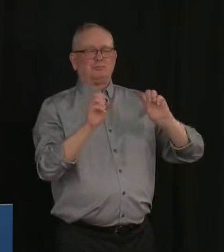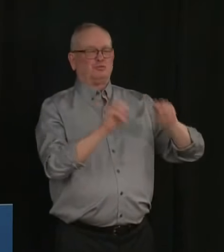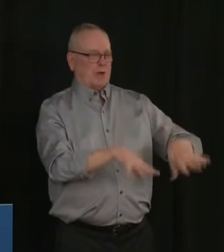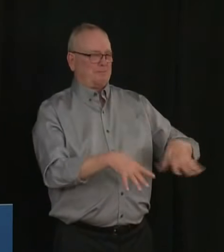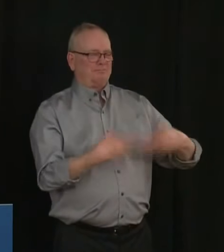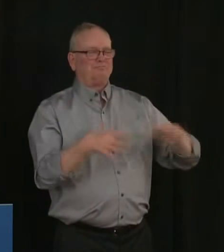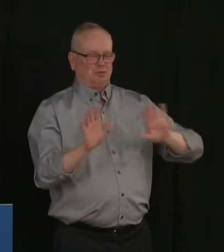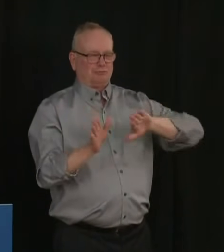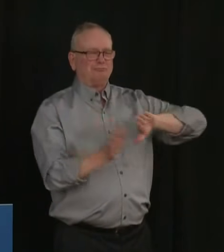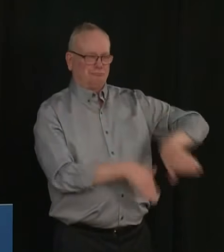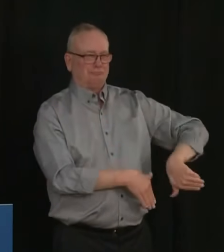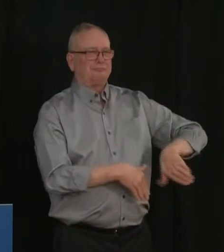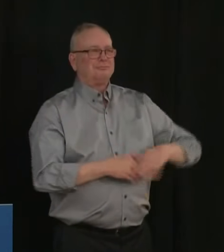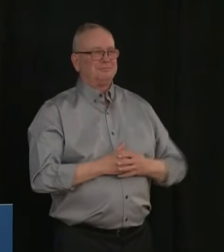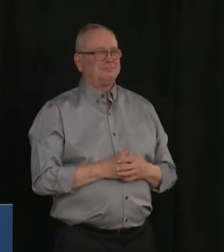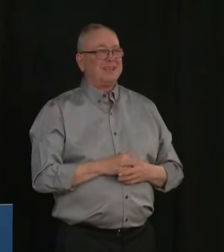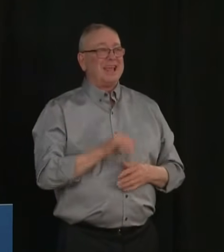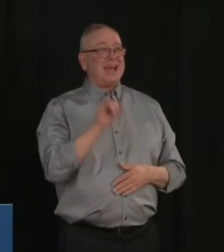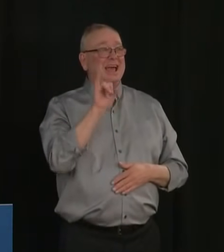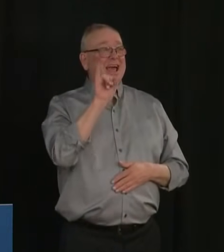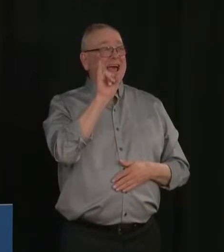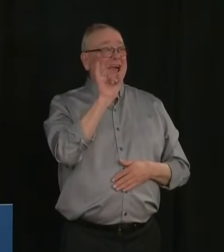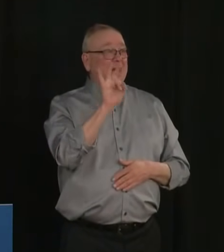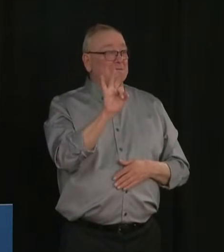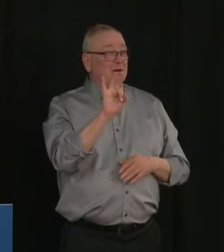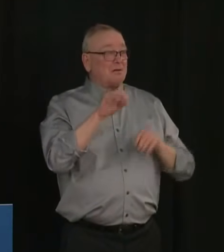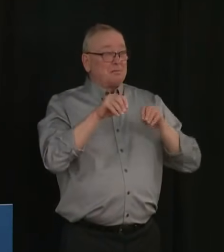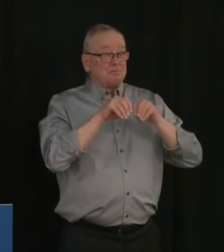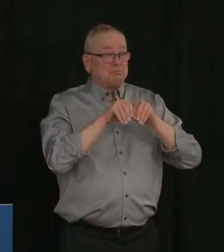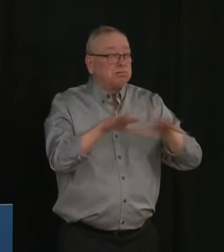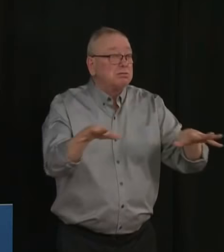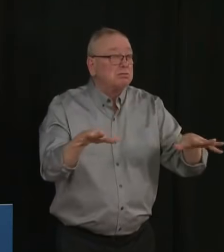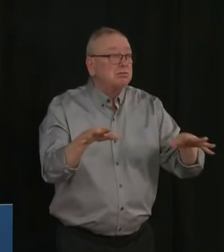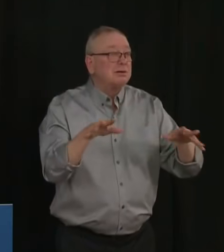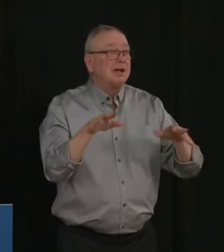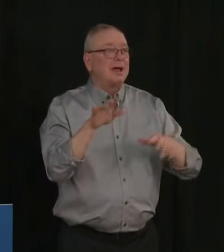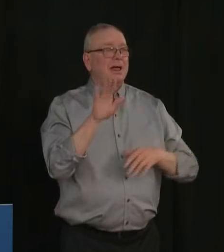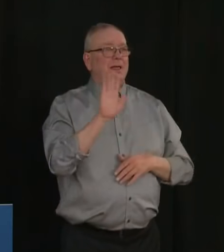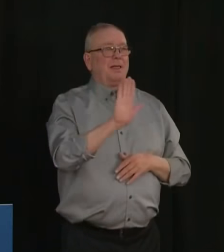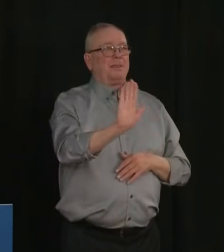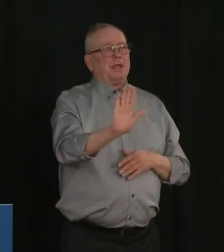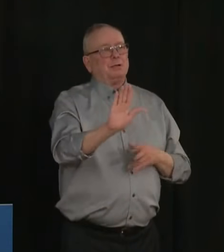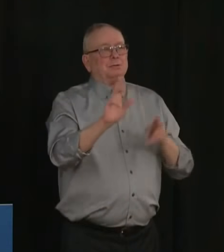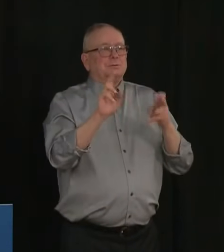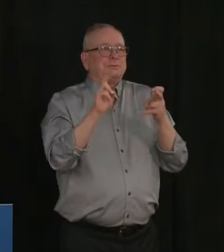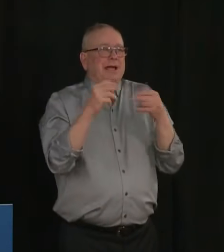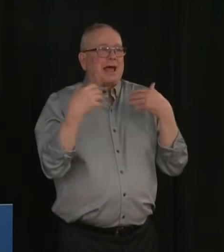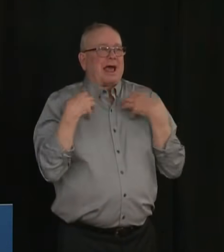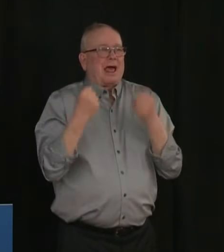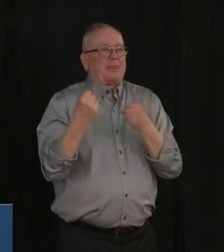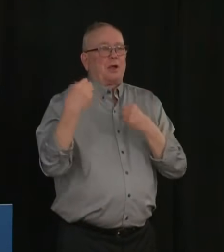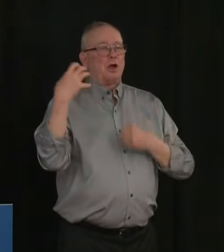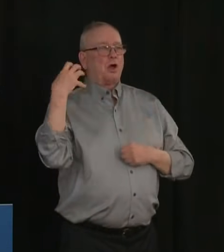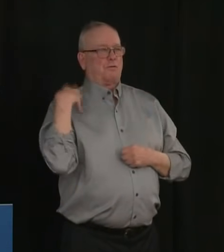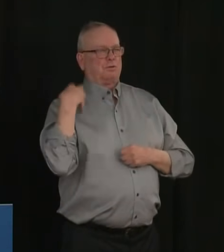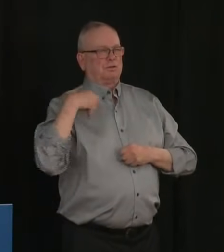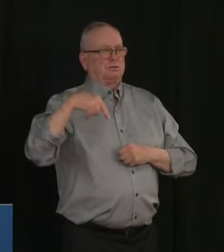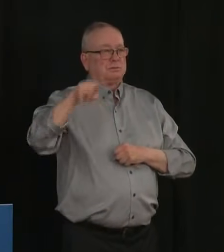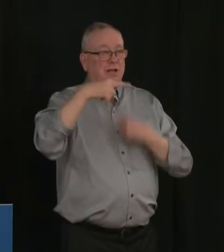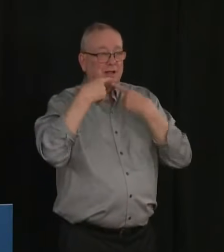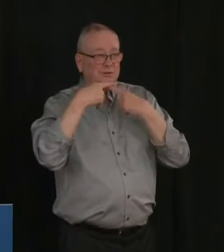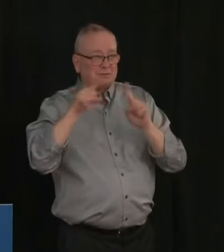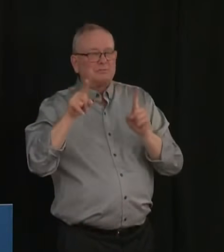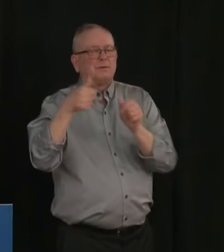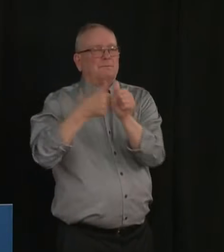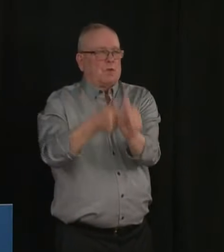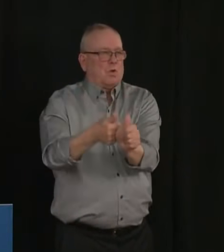be implemented only when local medical officers of health deem it necessary. This pandemic has been hard on residents in these